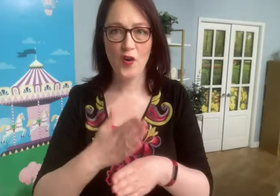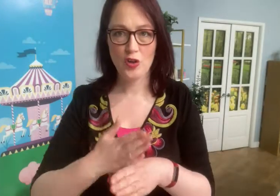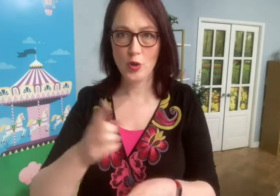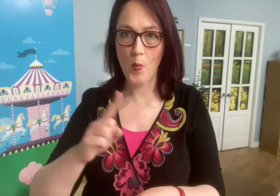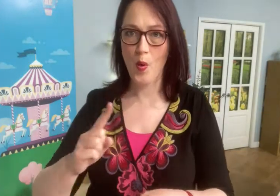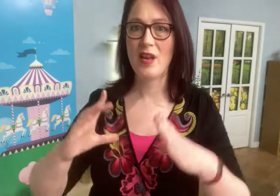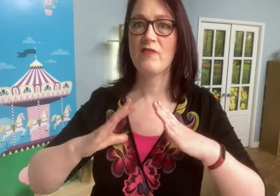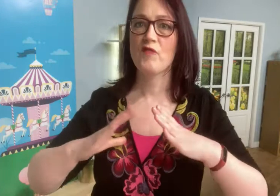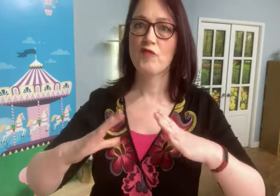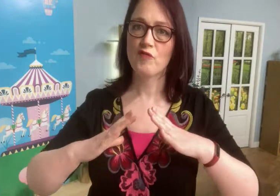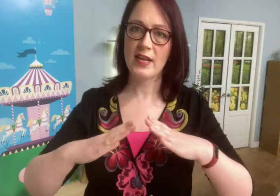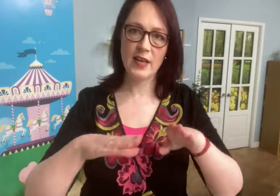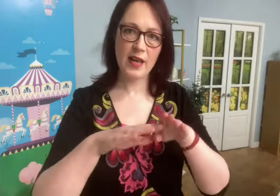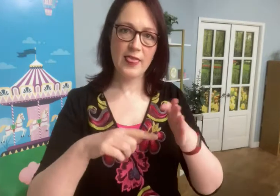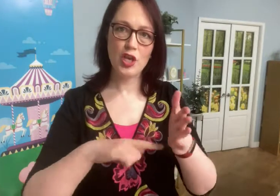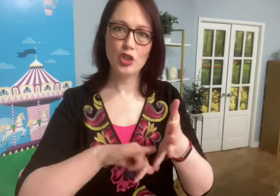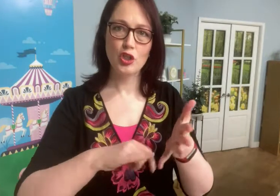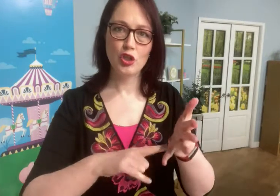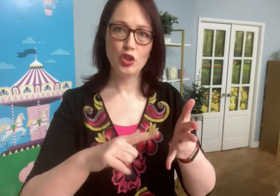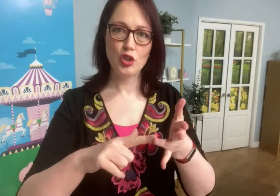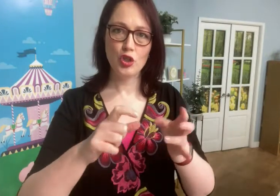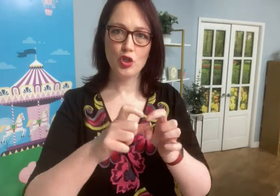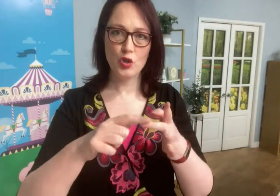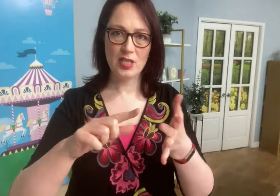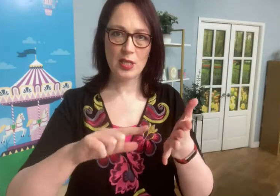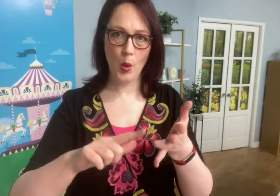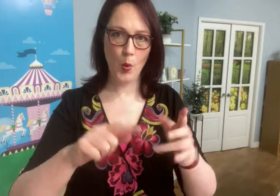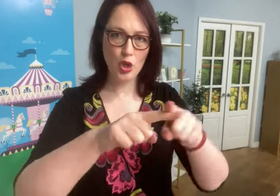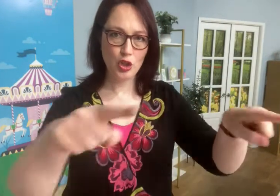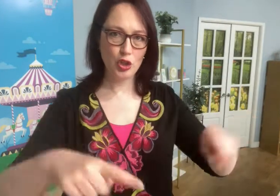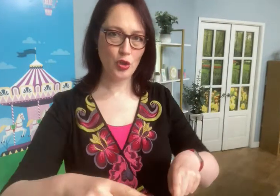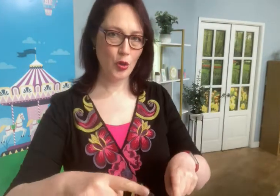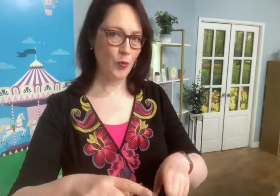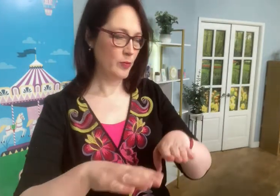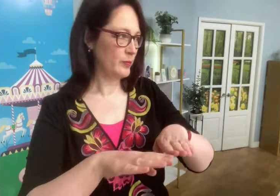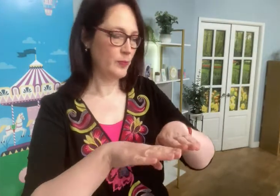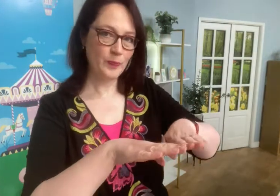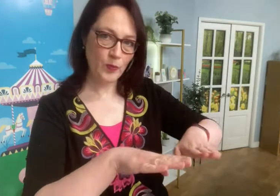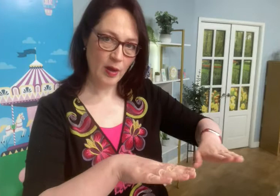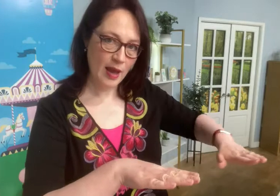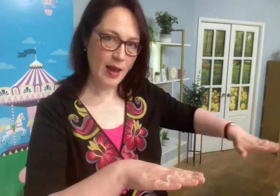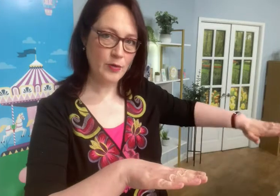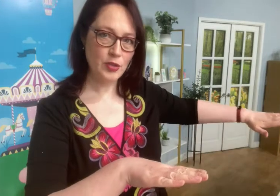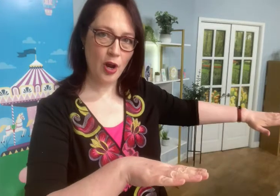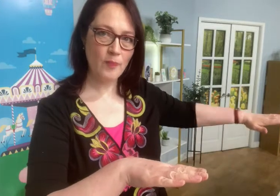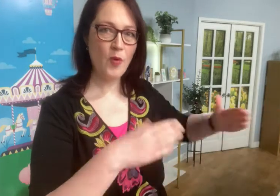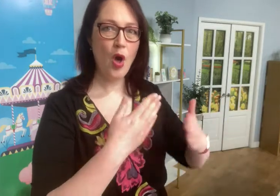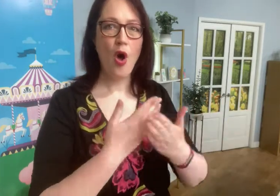studio now. The first job I need to do is to check that the products are there. Now that had actually been done, ready for me coming in. So what I